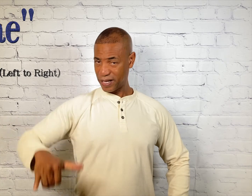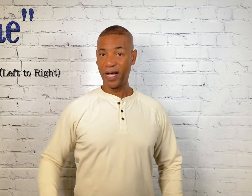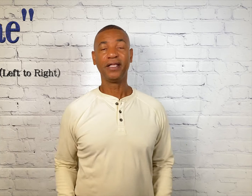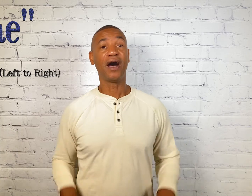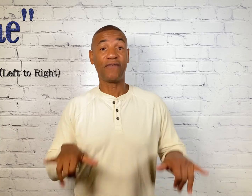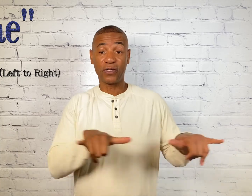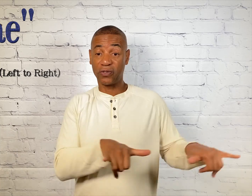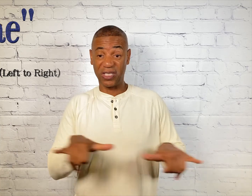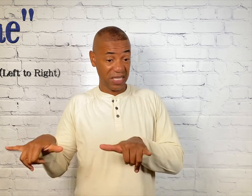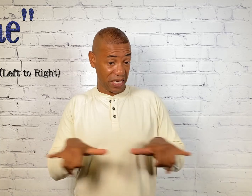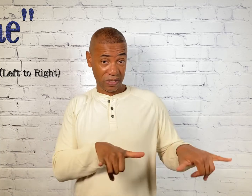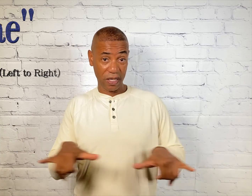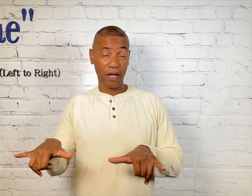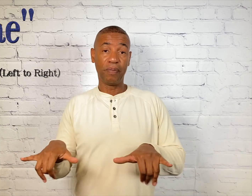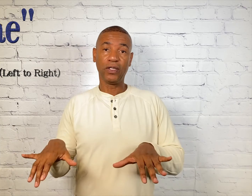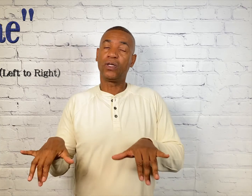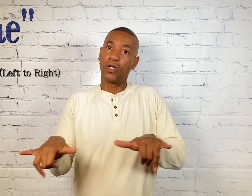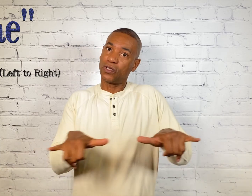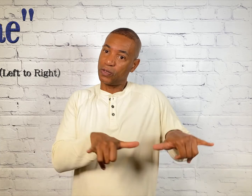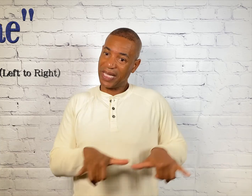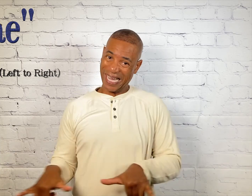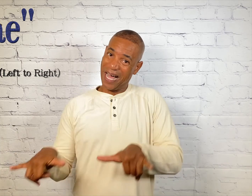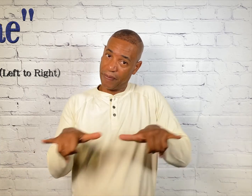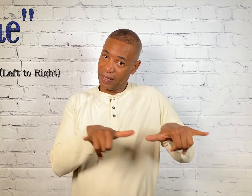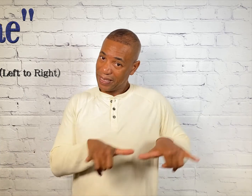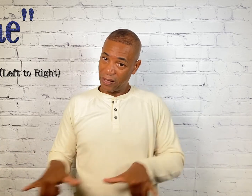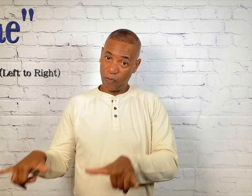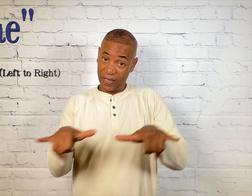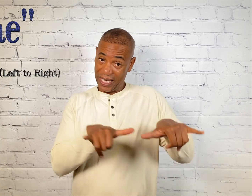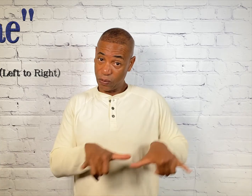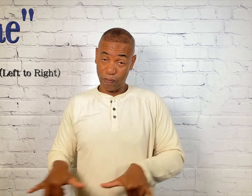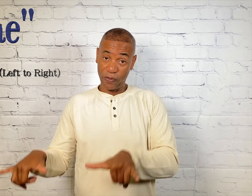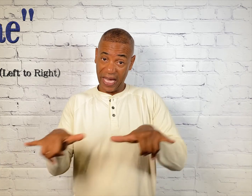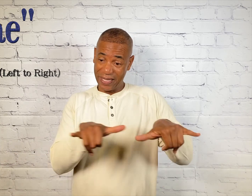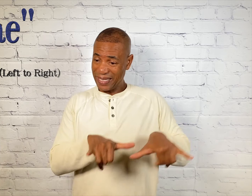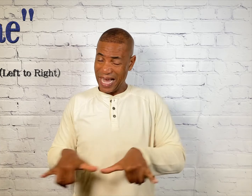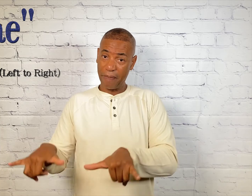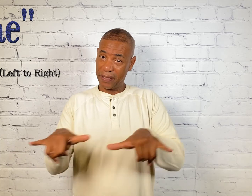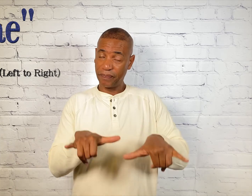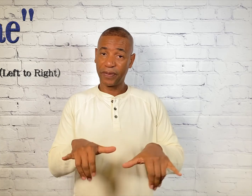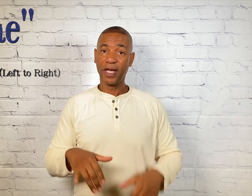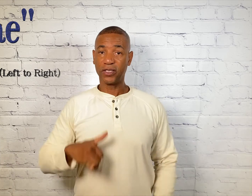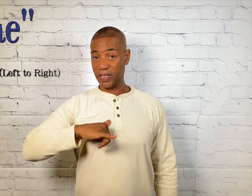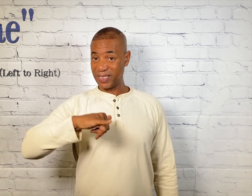Now, I've also seen this, but you can also say common with this, with both hands, common. So this is